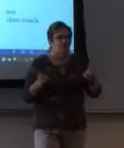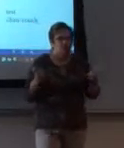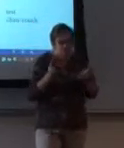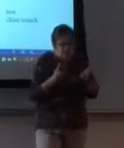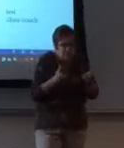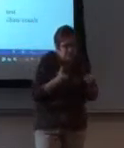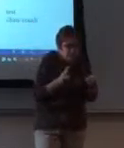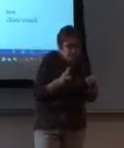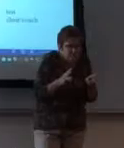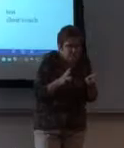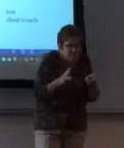winter,